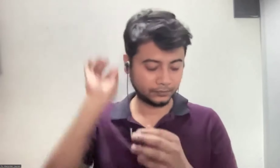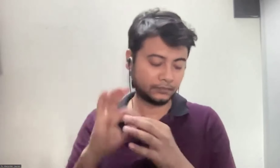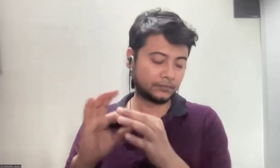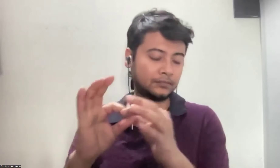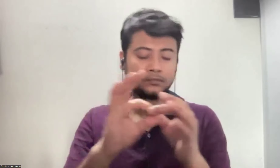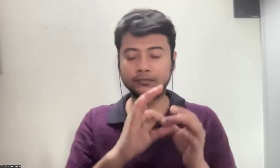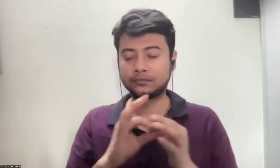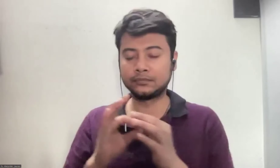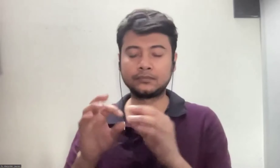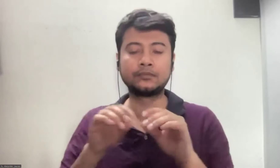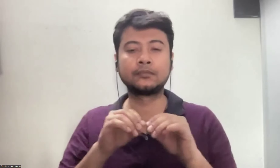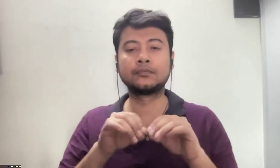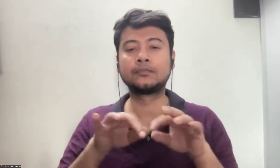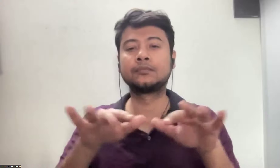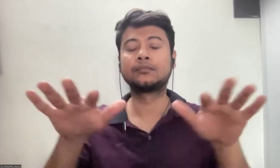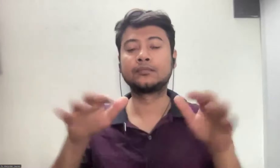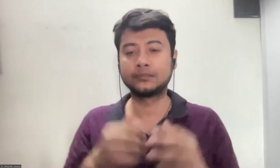Hare Krishna Mahamantra.